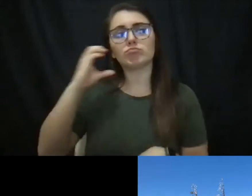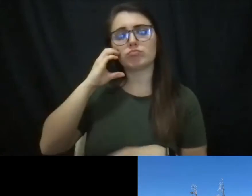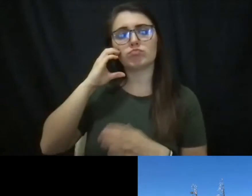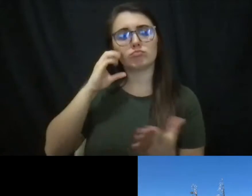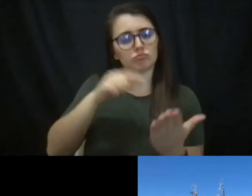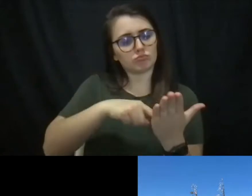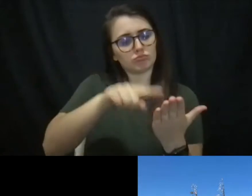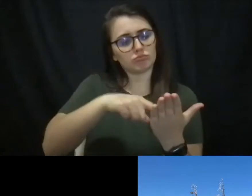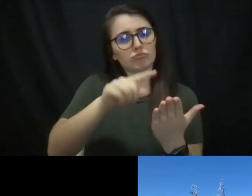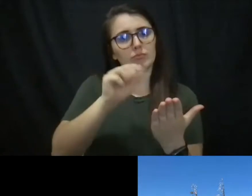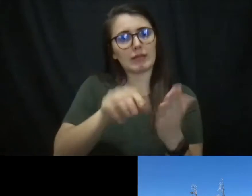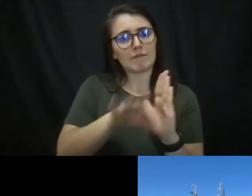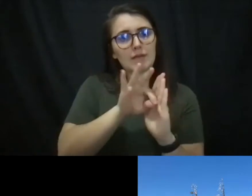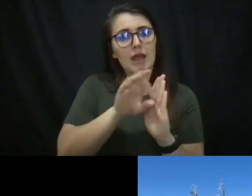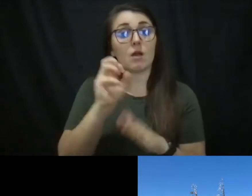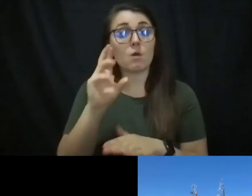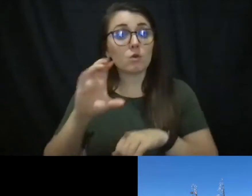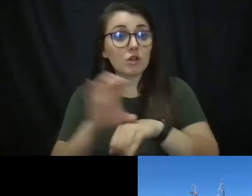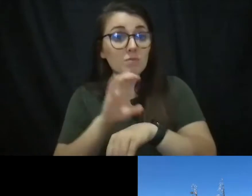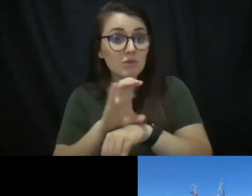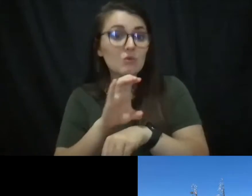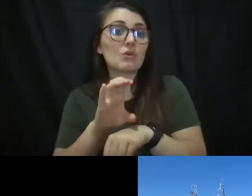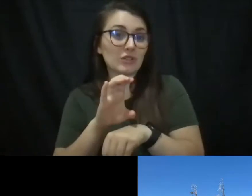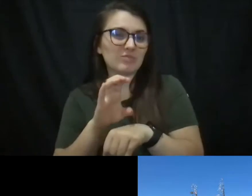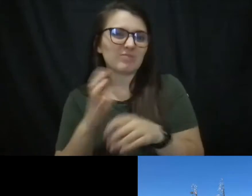computer or something like that.